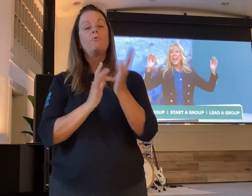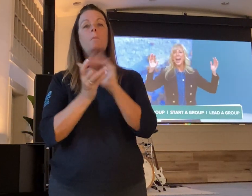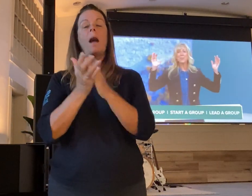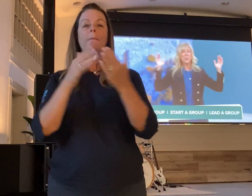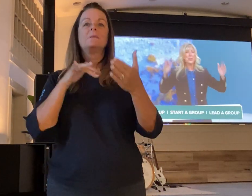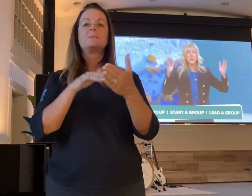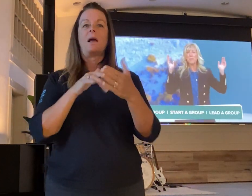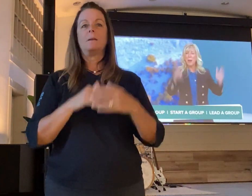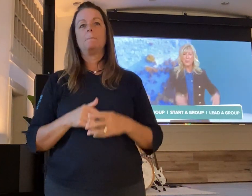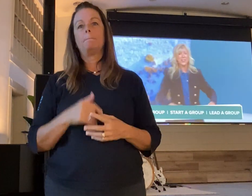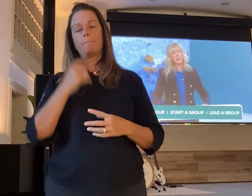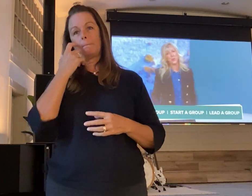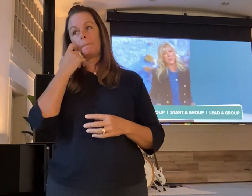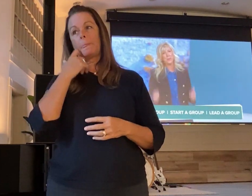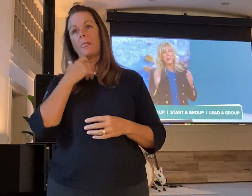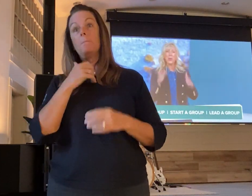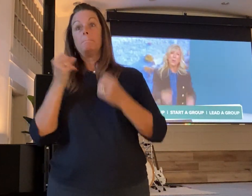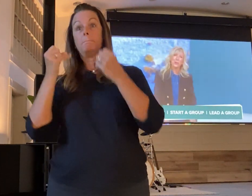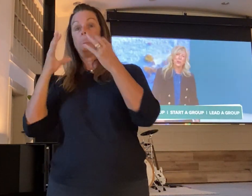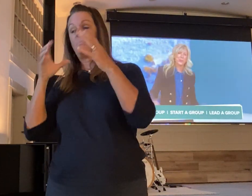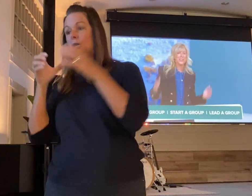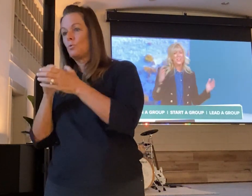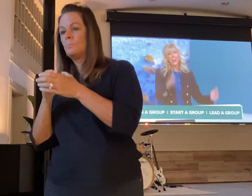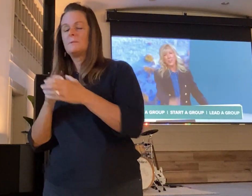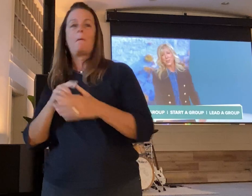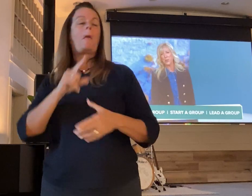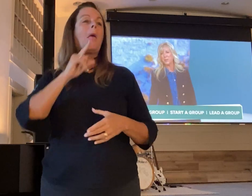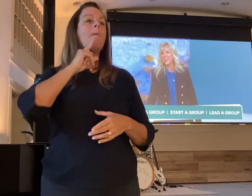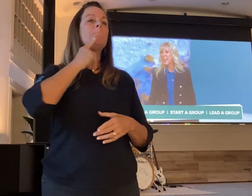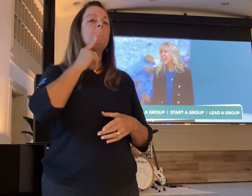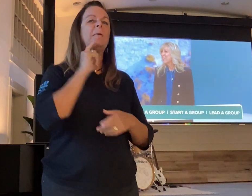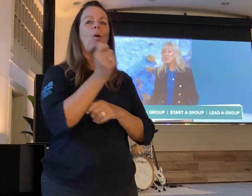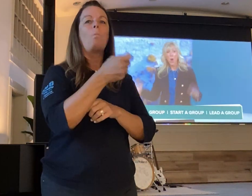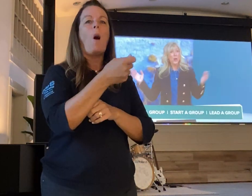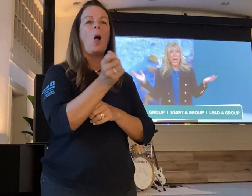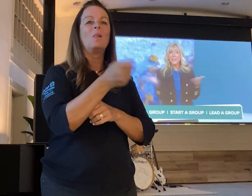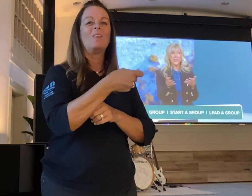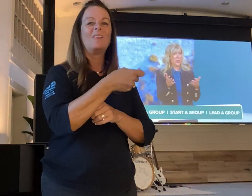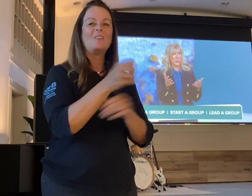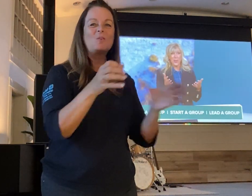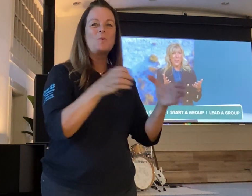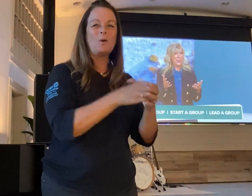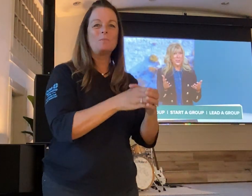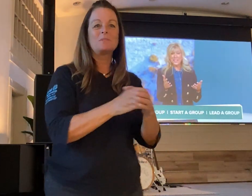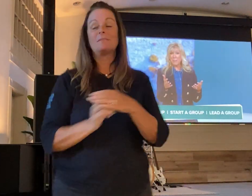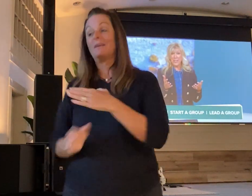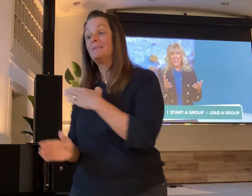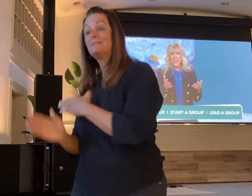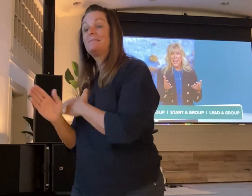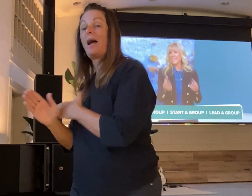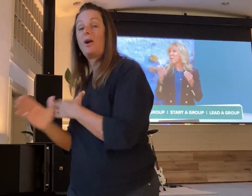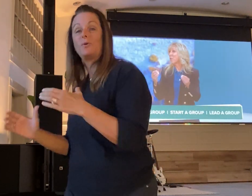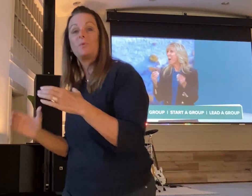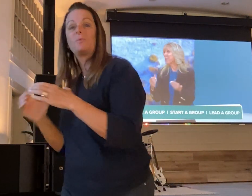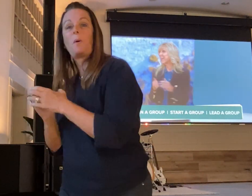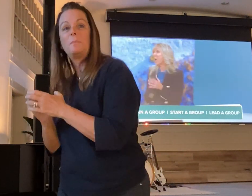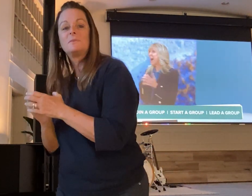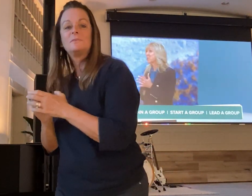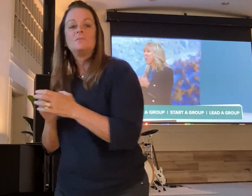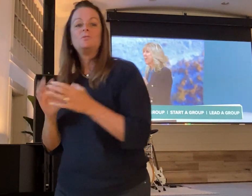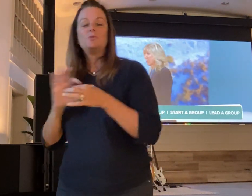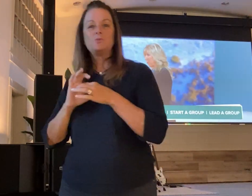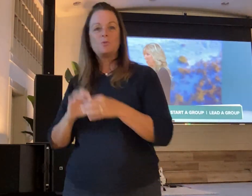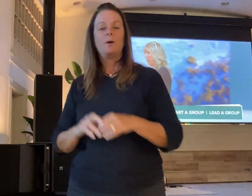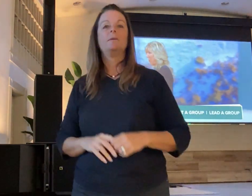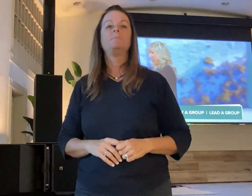study. And we have so many groups, Bible study groups, and pickleball groups, and soccer groups, and just all kinds of groups for you to step in. And some of you